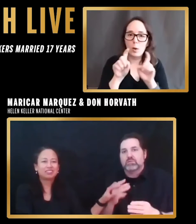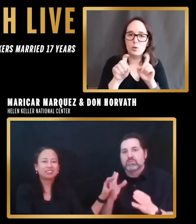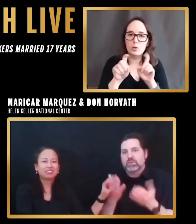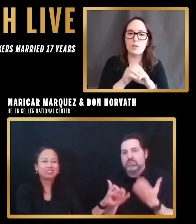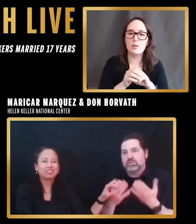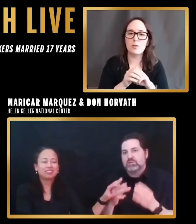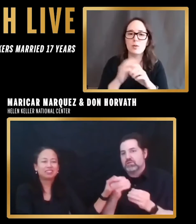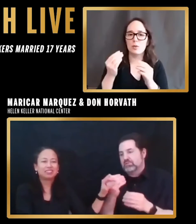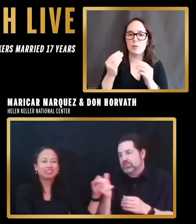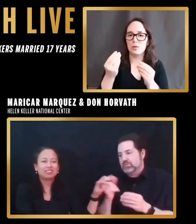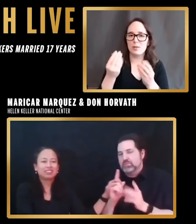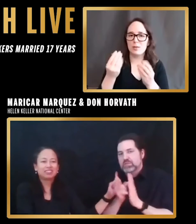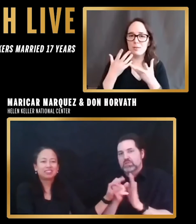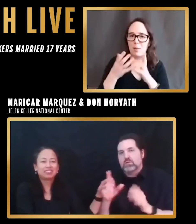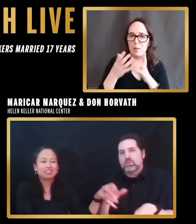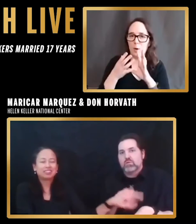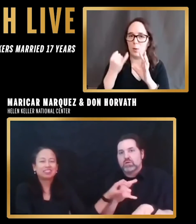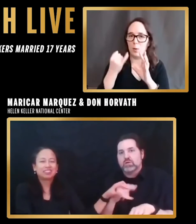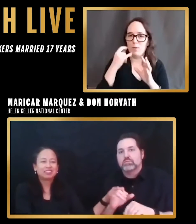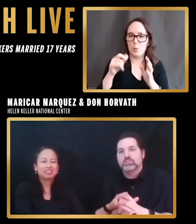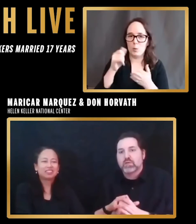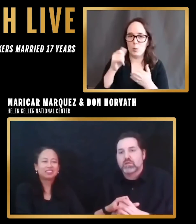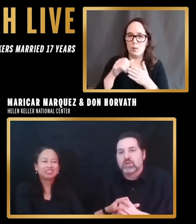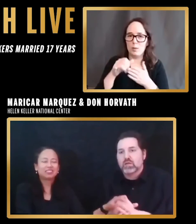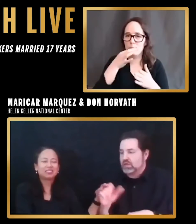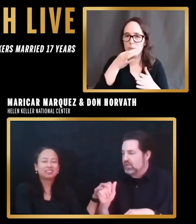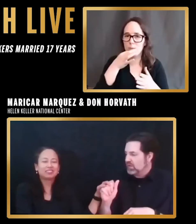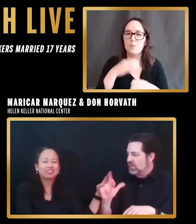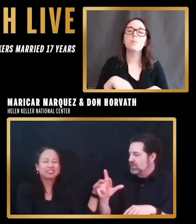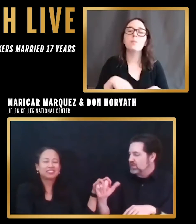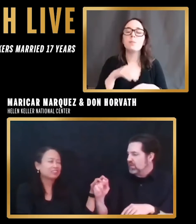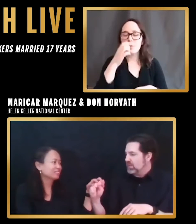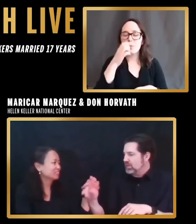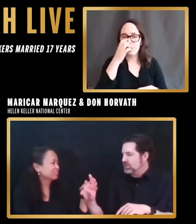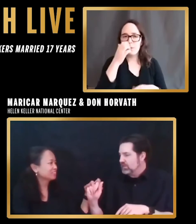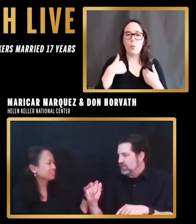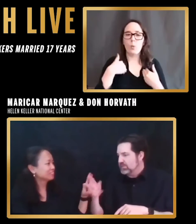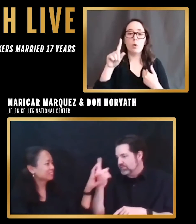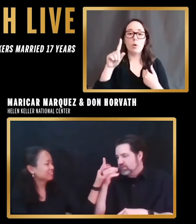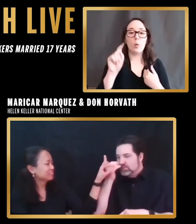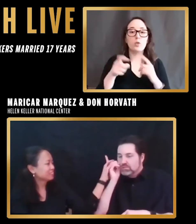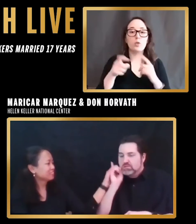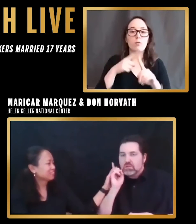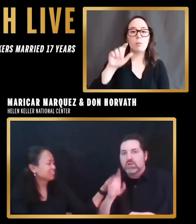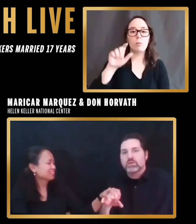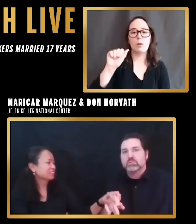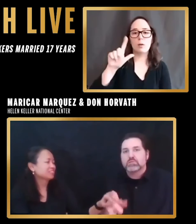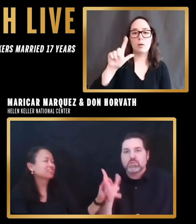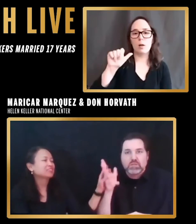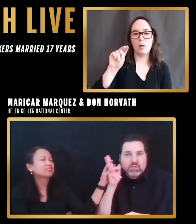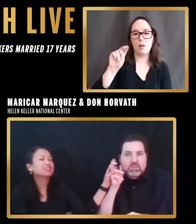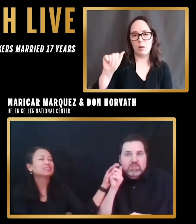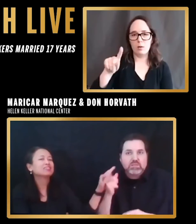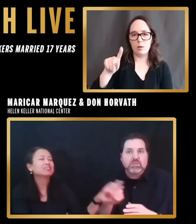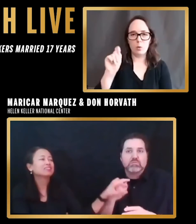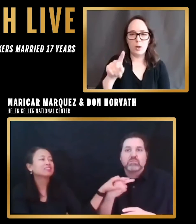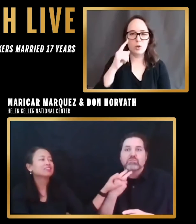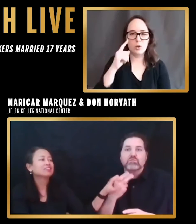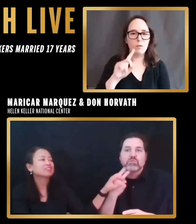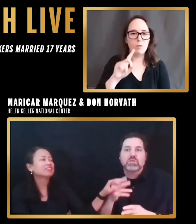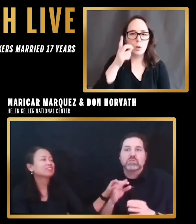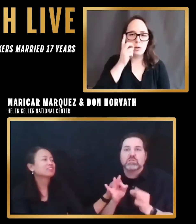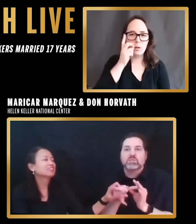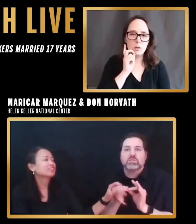longer here. We have a question from Alana for Don. Don, do you ever hear someone voice interpreting